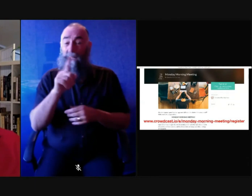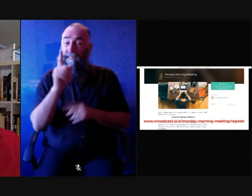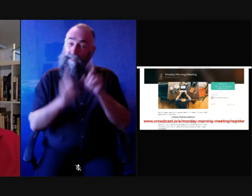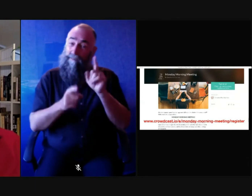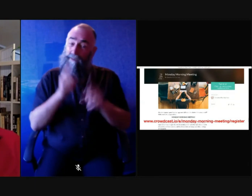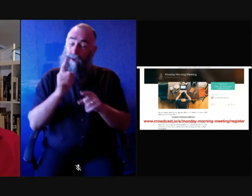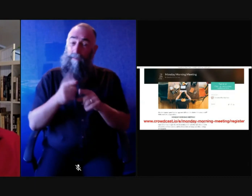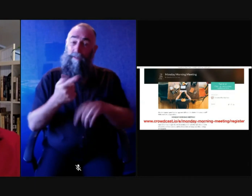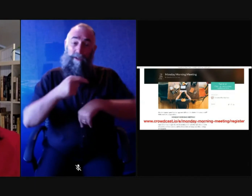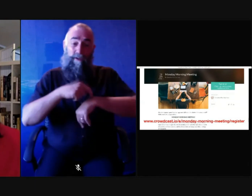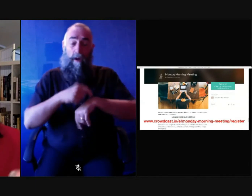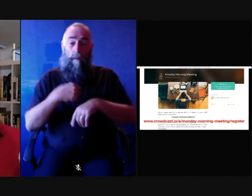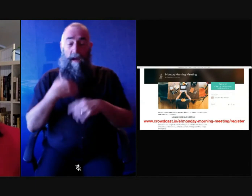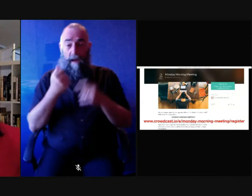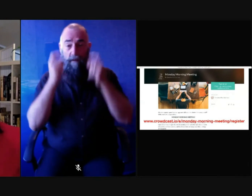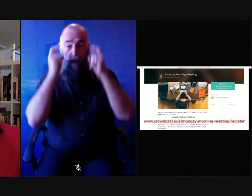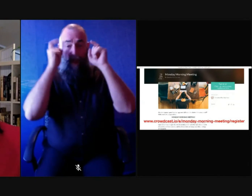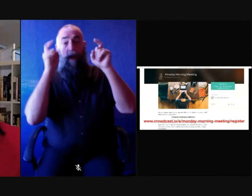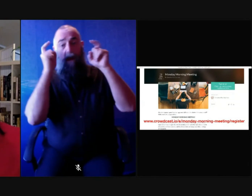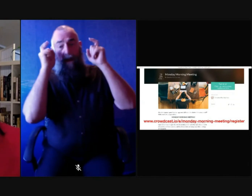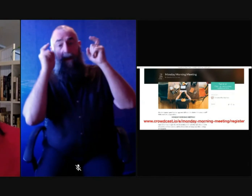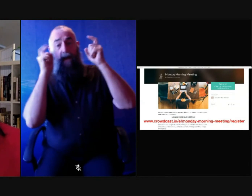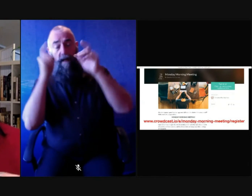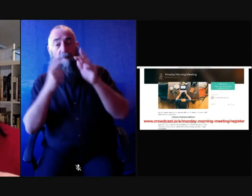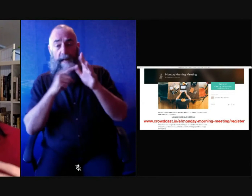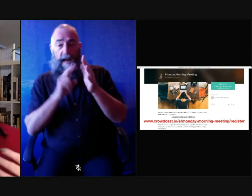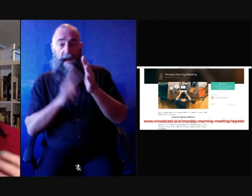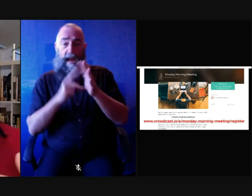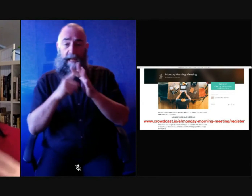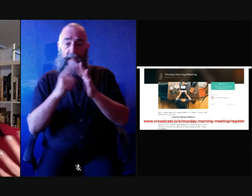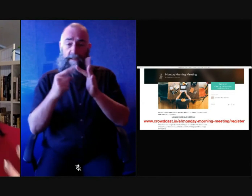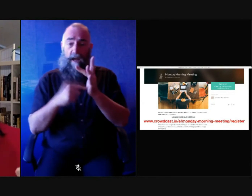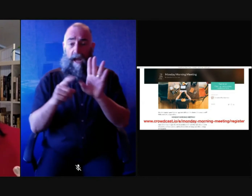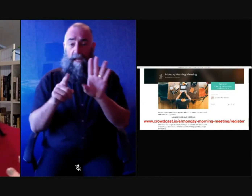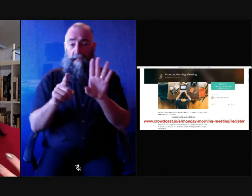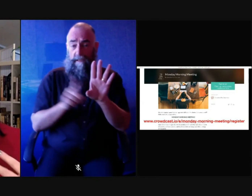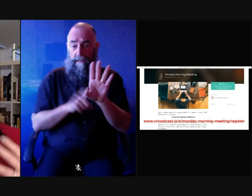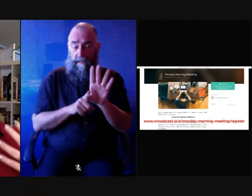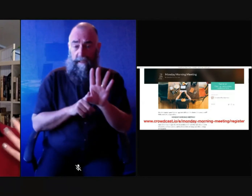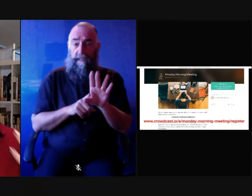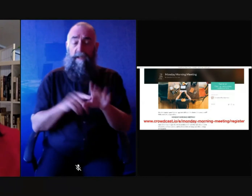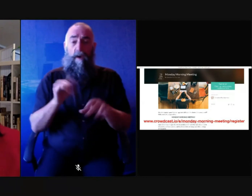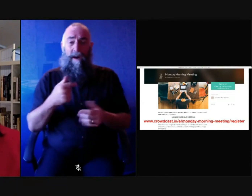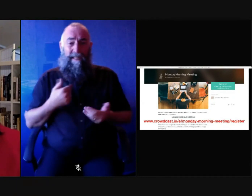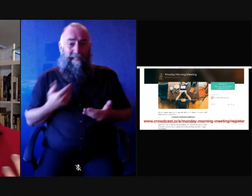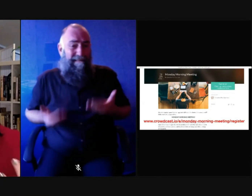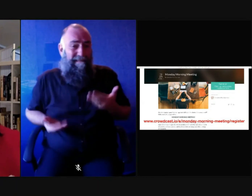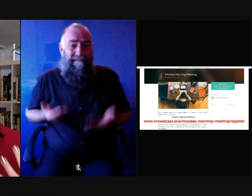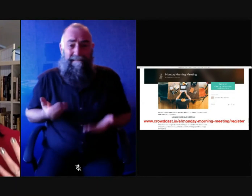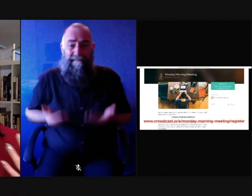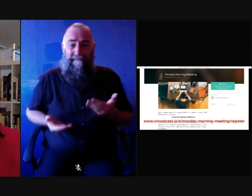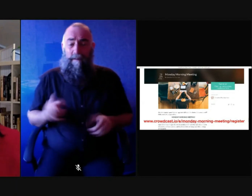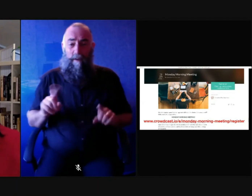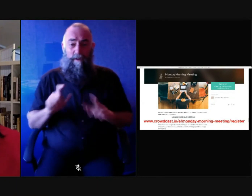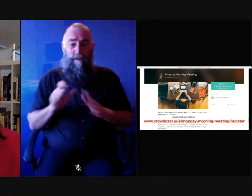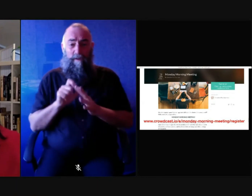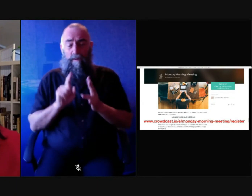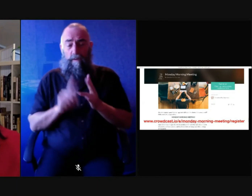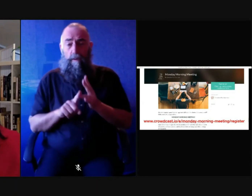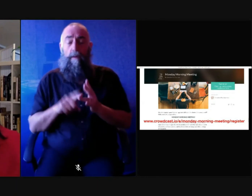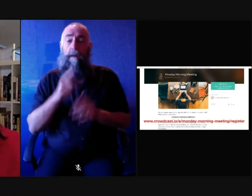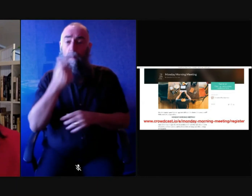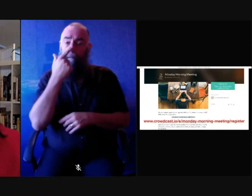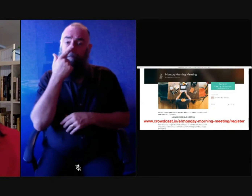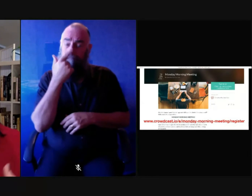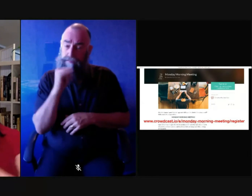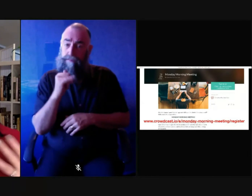periods of uncertainty, and of course for some of you this crisis came directly on the heels of the bushfire